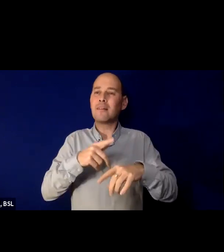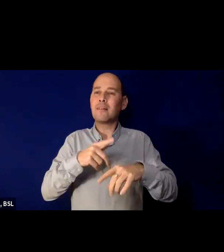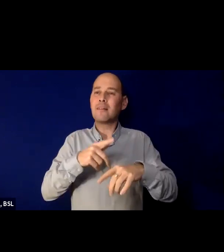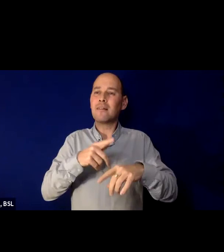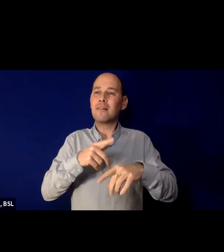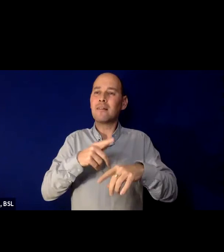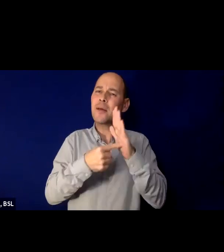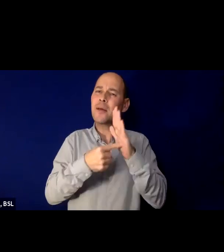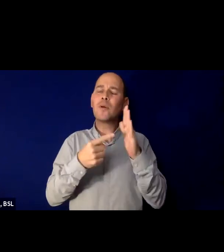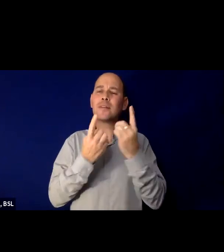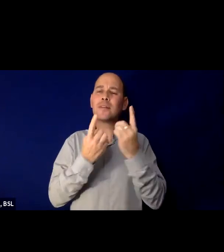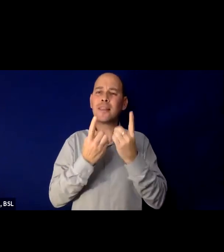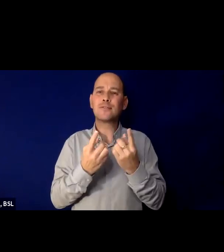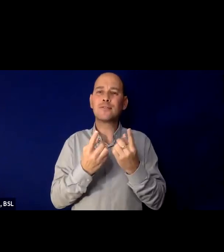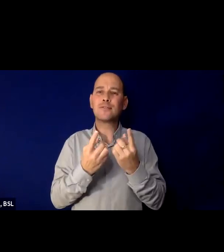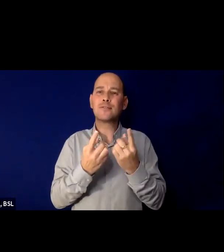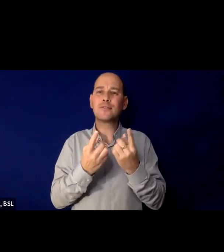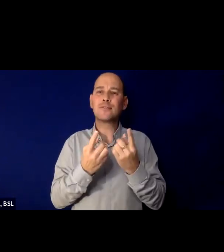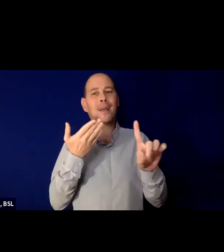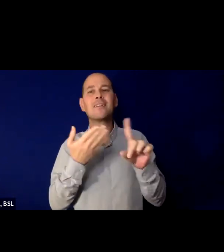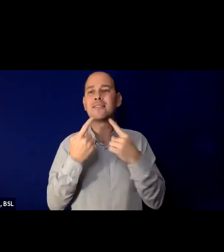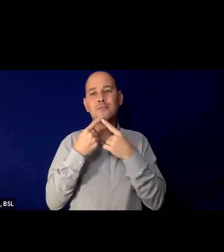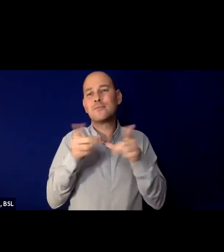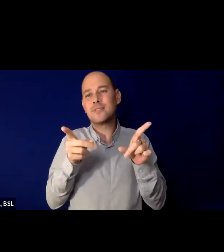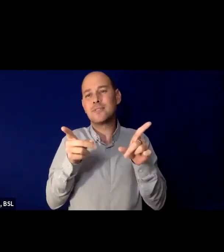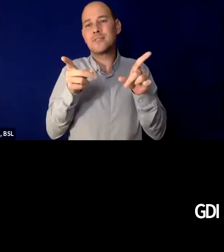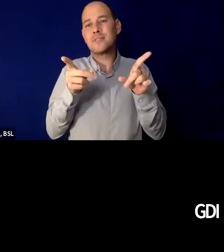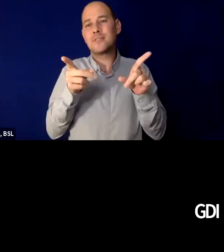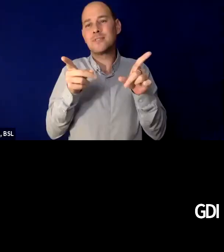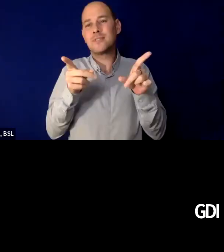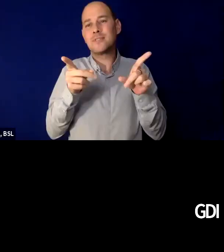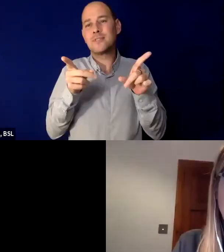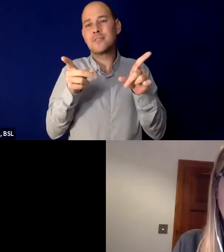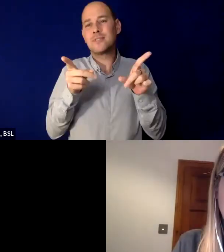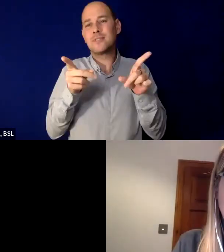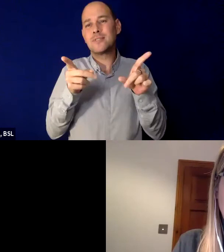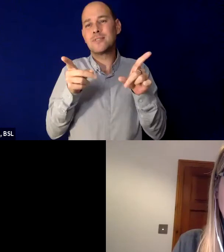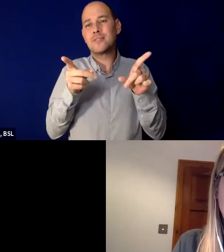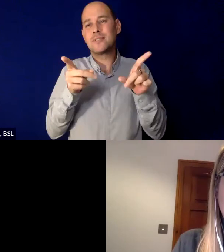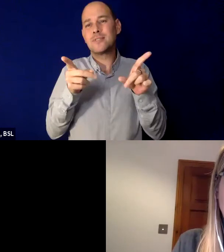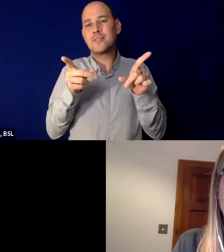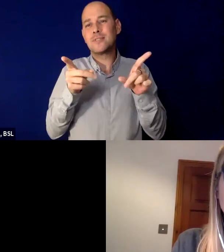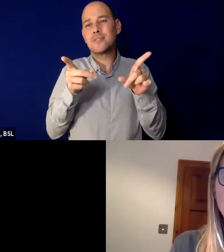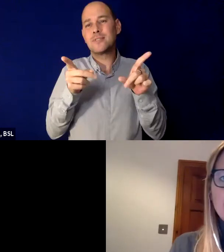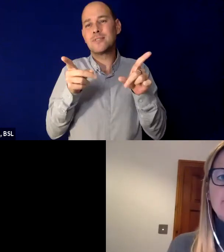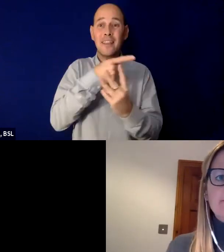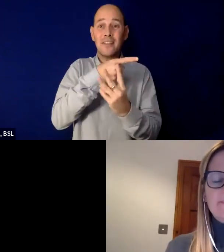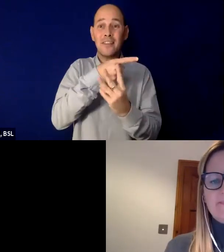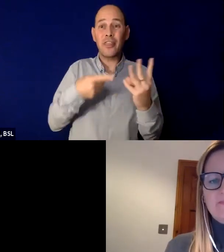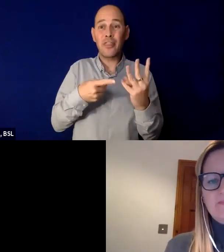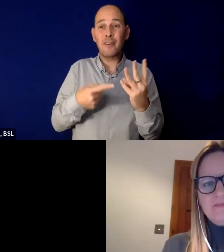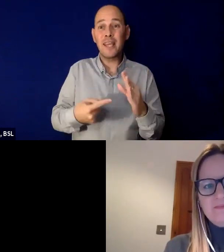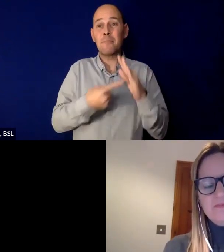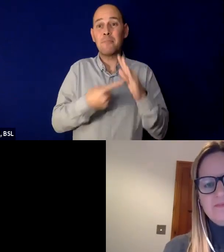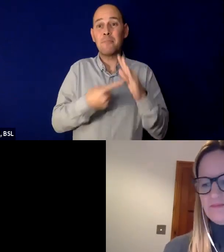to point out. I guess those are the three main points I wanted to bring